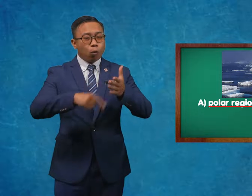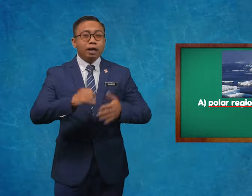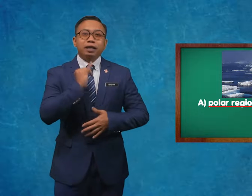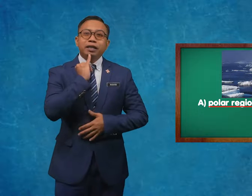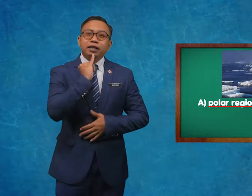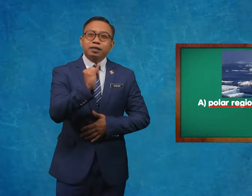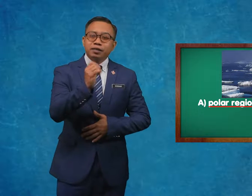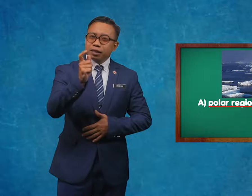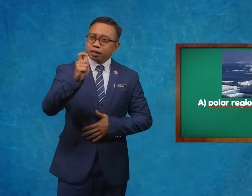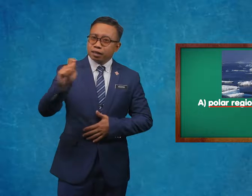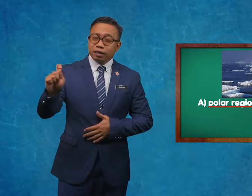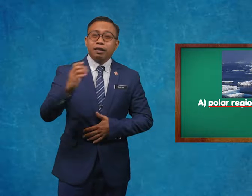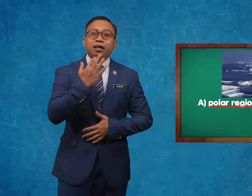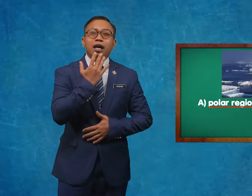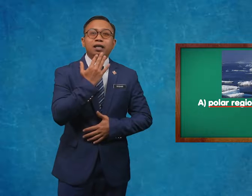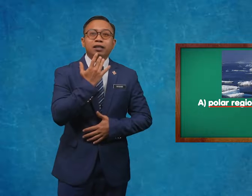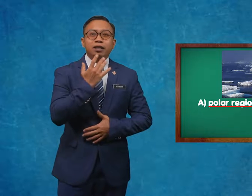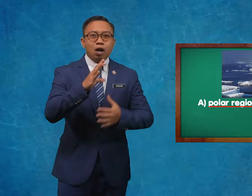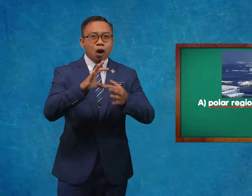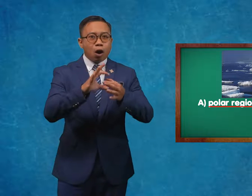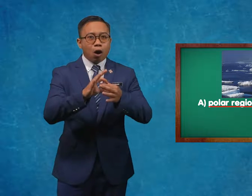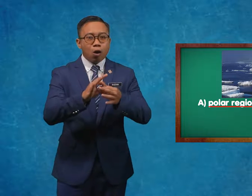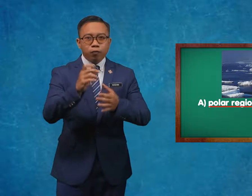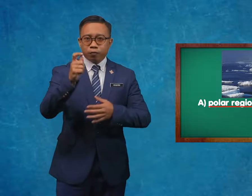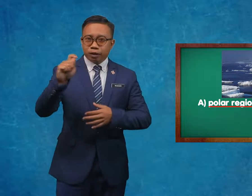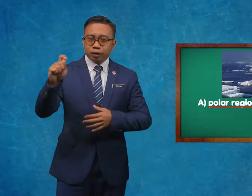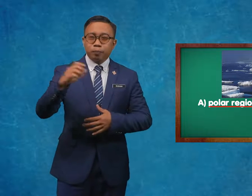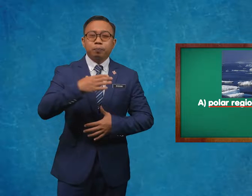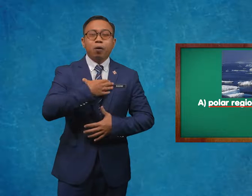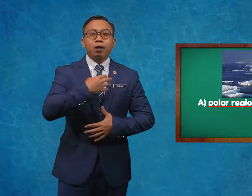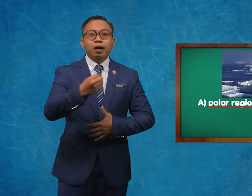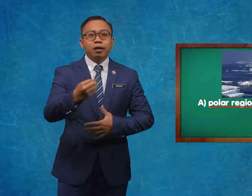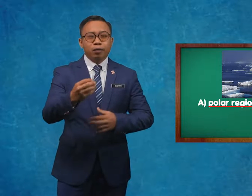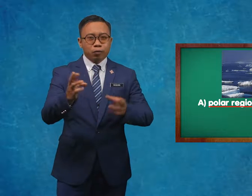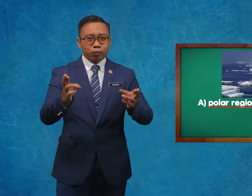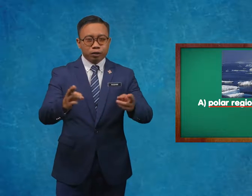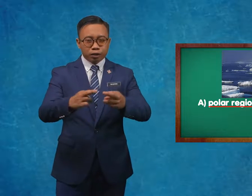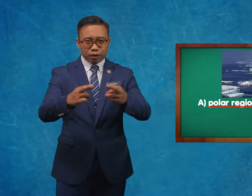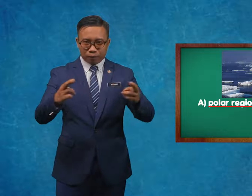What is the color of the polar region?